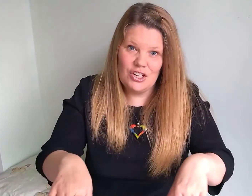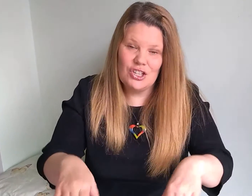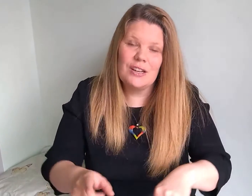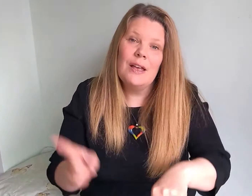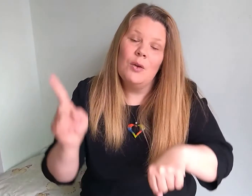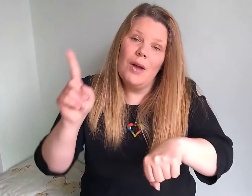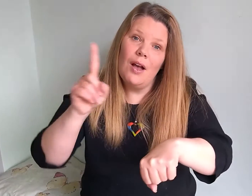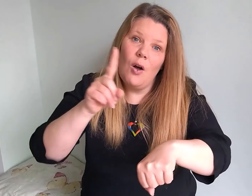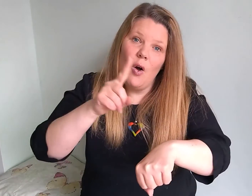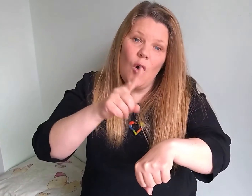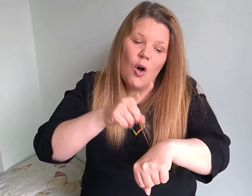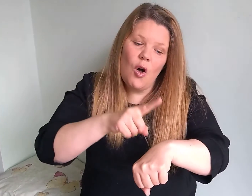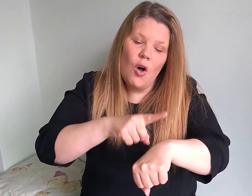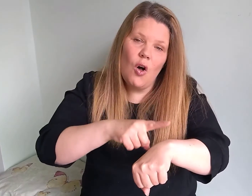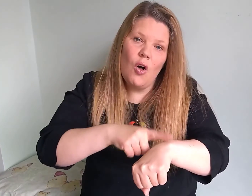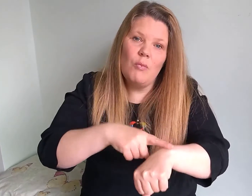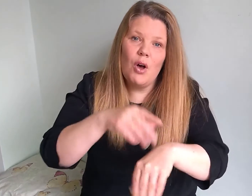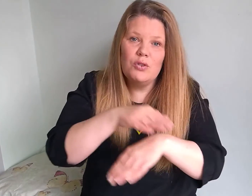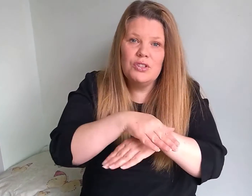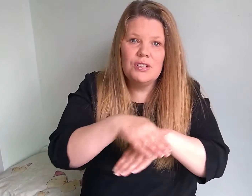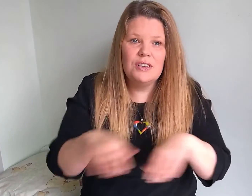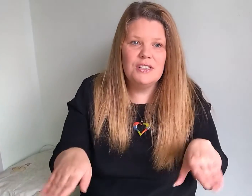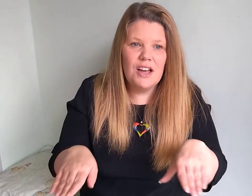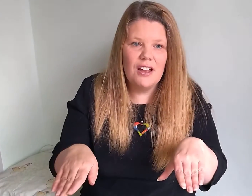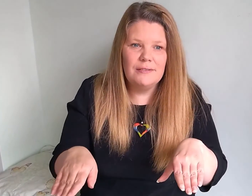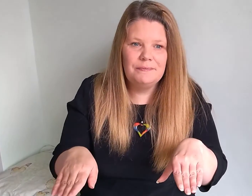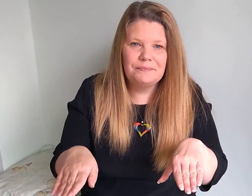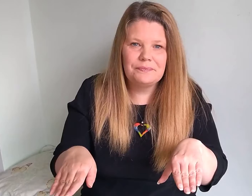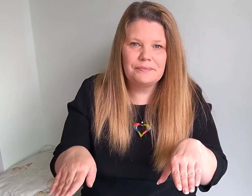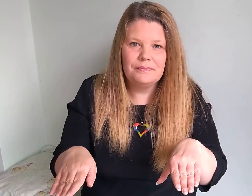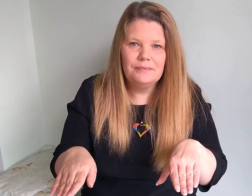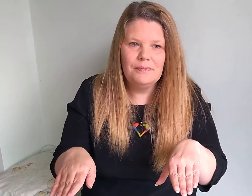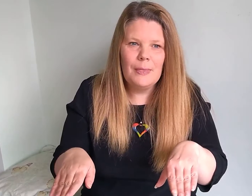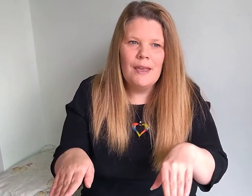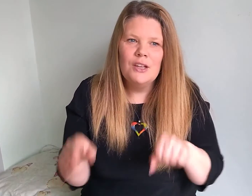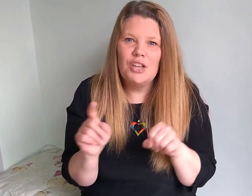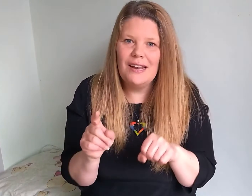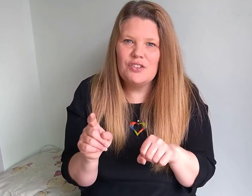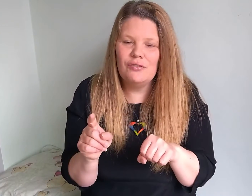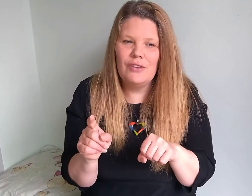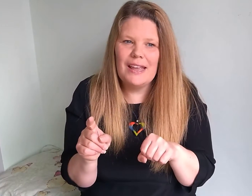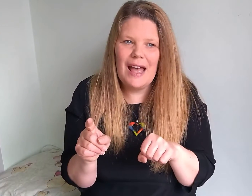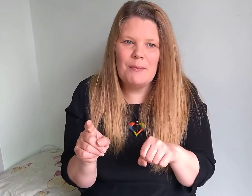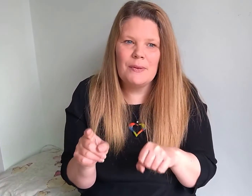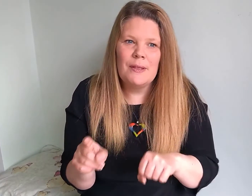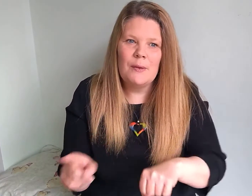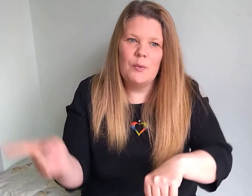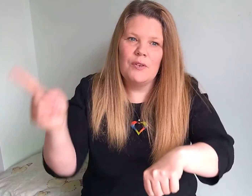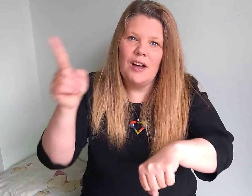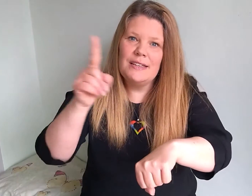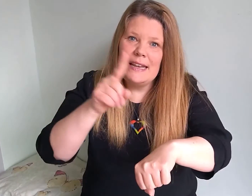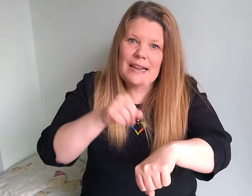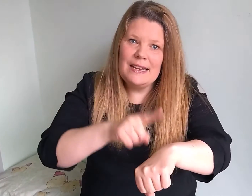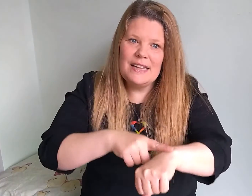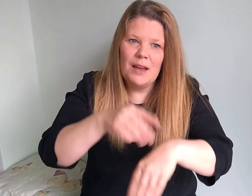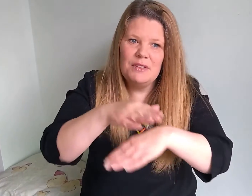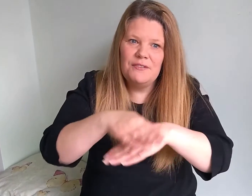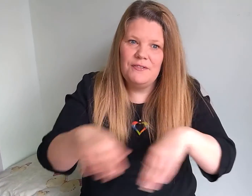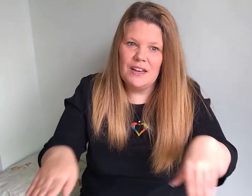finished. We're almost done. So let's recap. We've got nearly time to